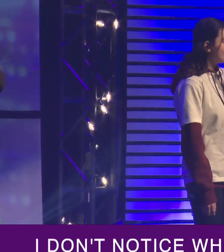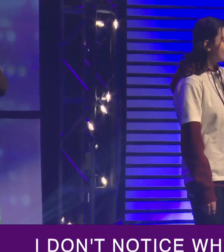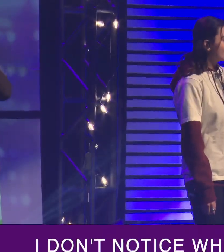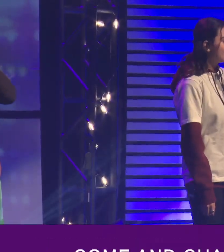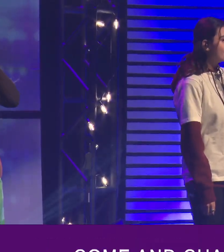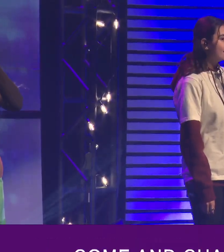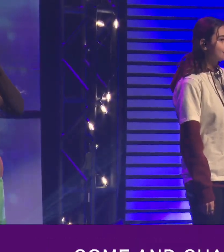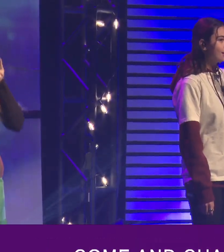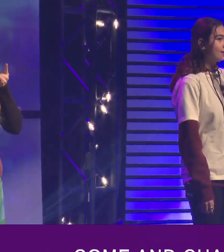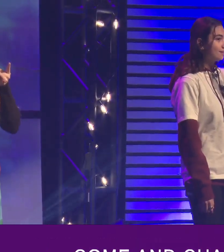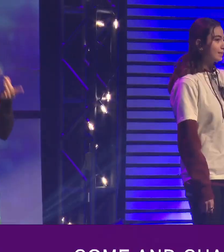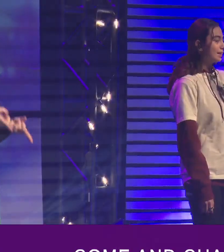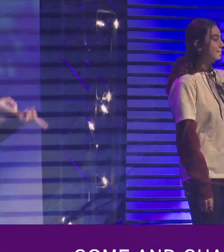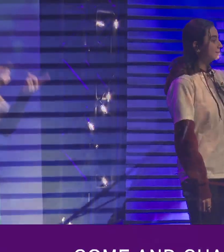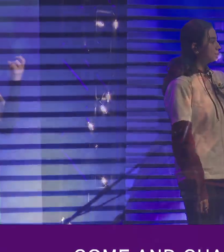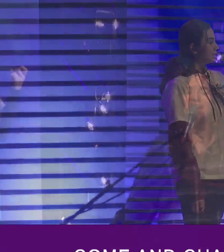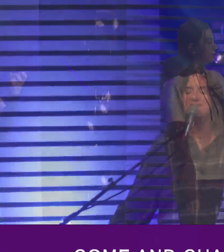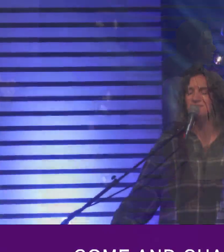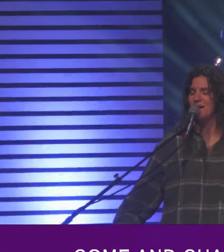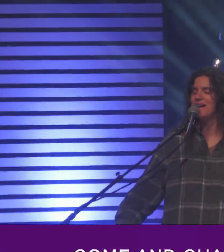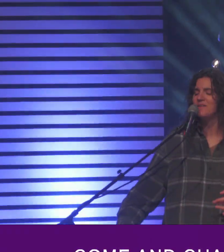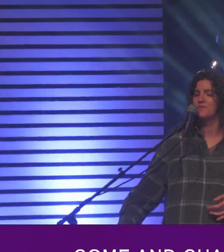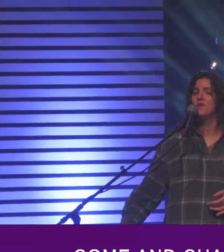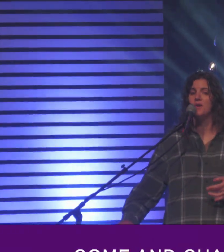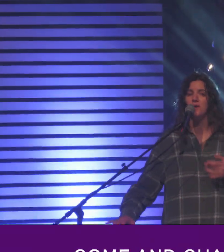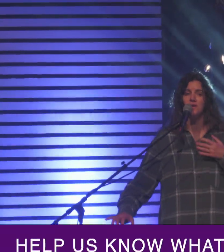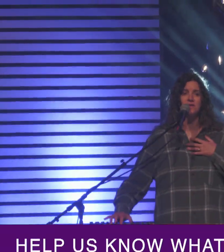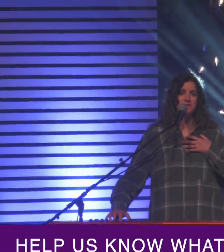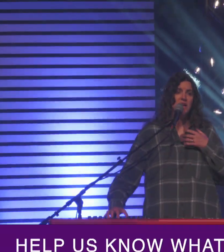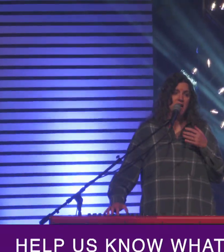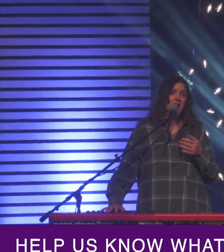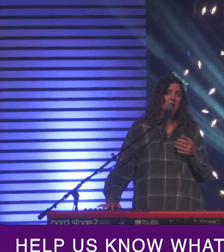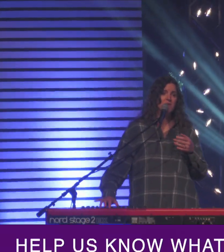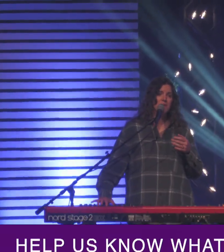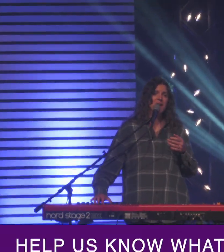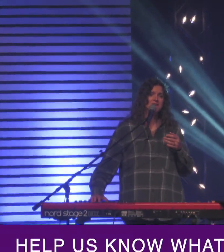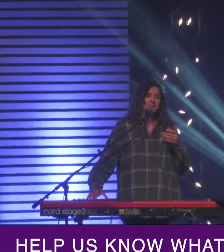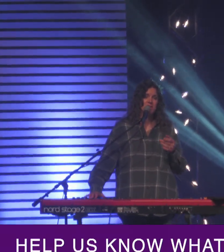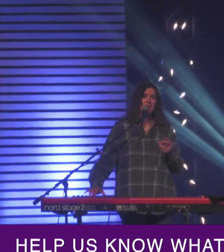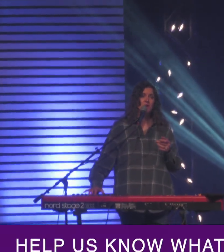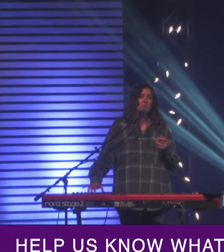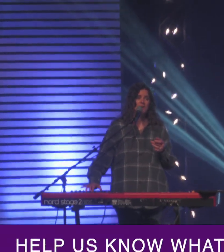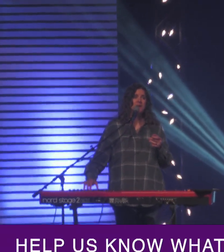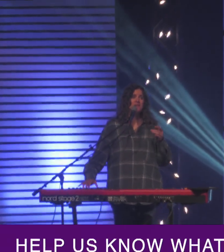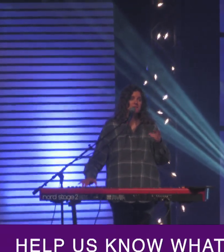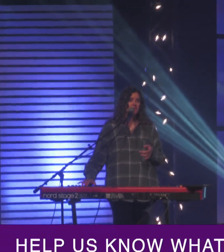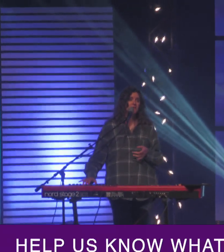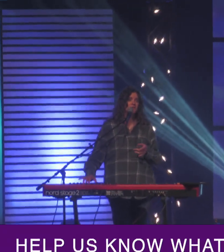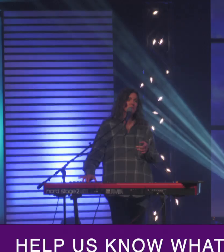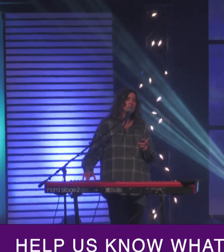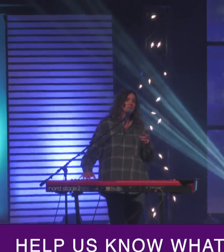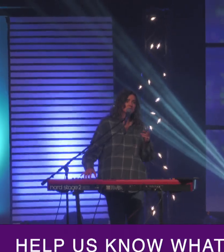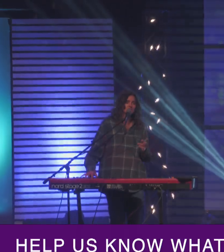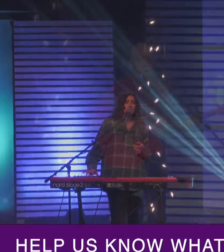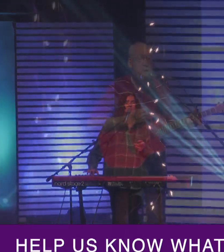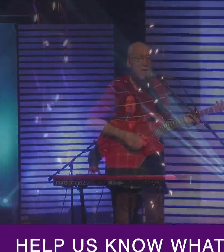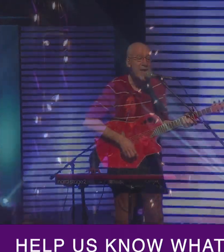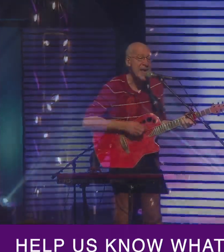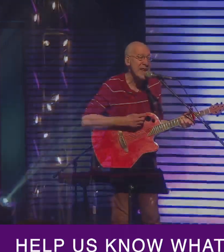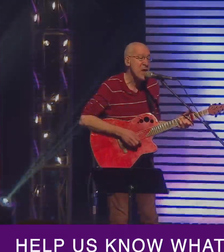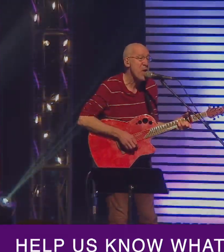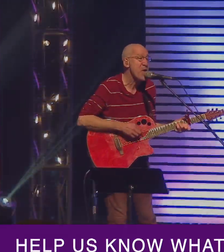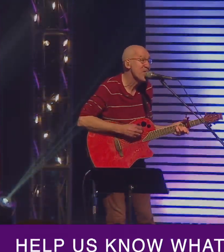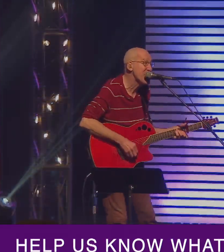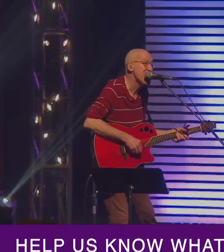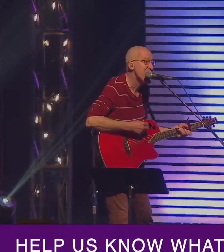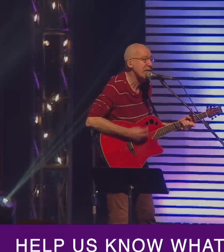going, near enough. Come and change my focus. Help us know what you've been